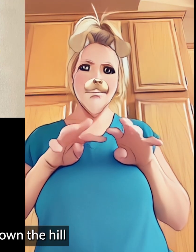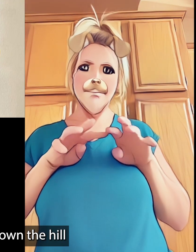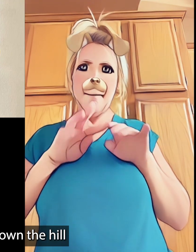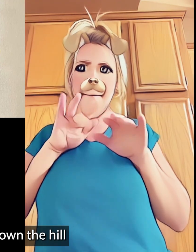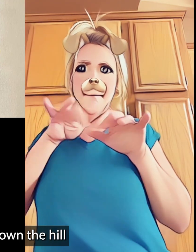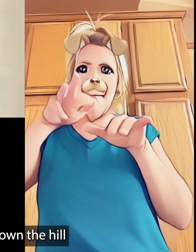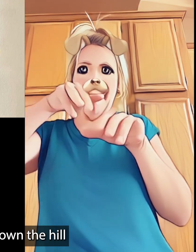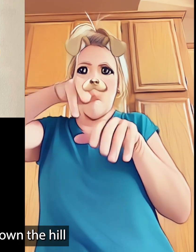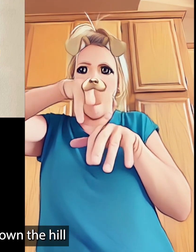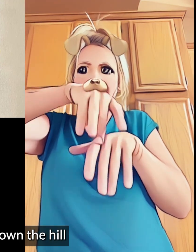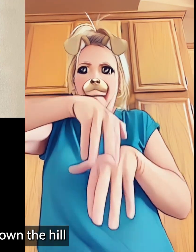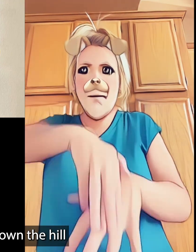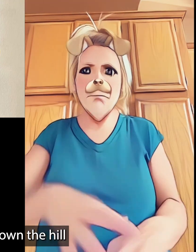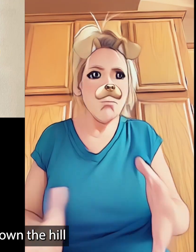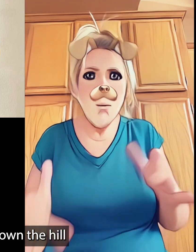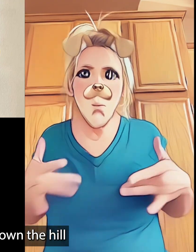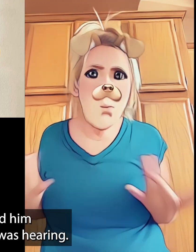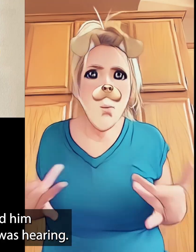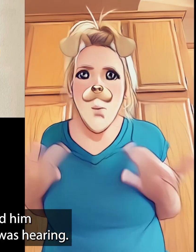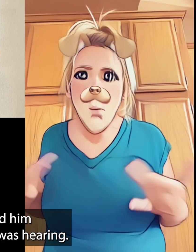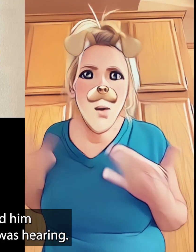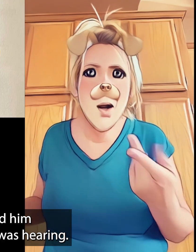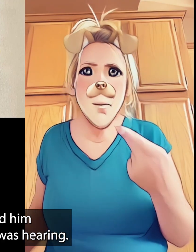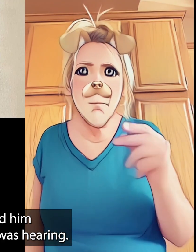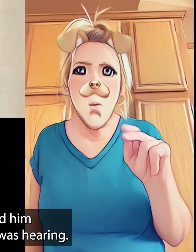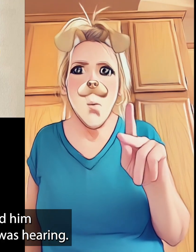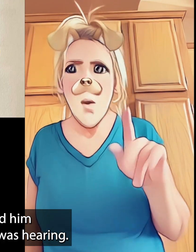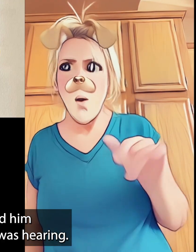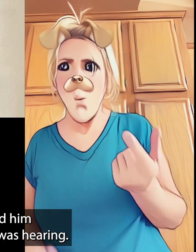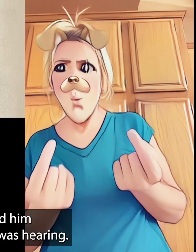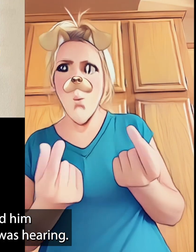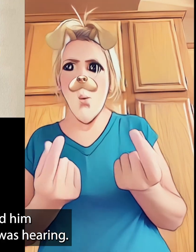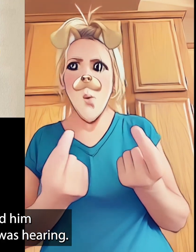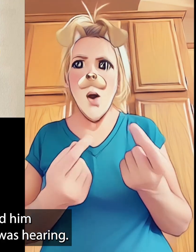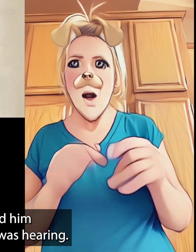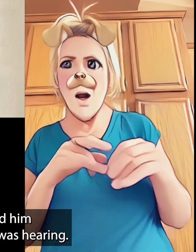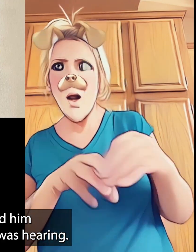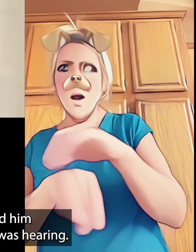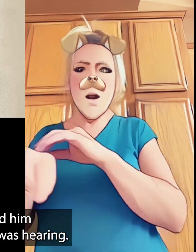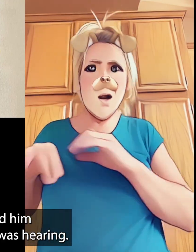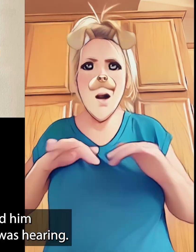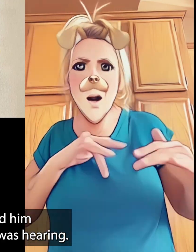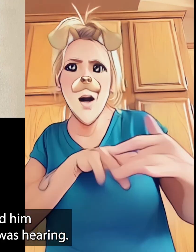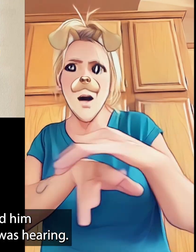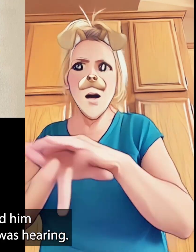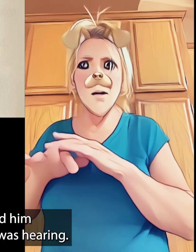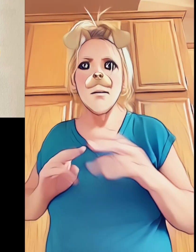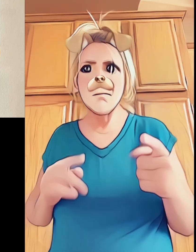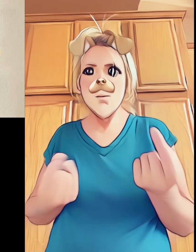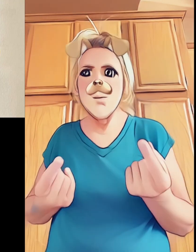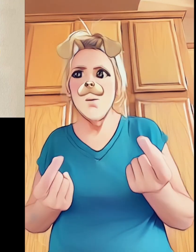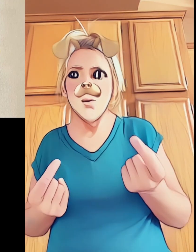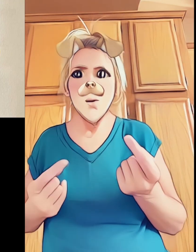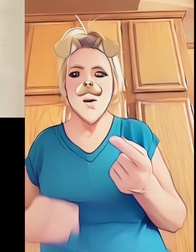So they all tumbled down the hill to crowd around him and find out what he was